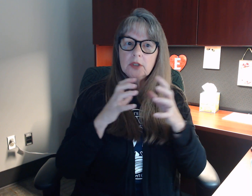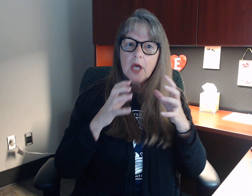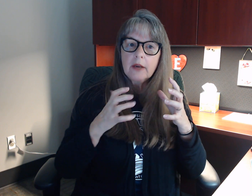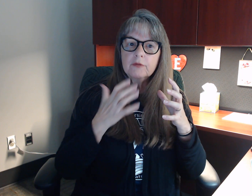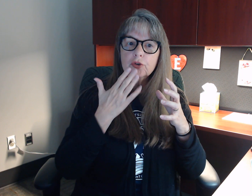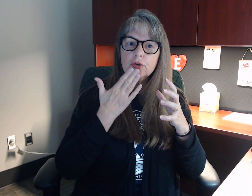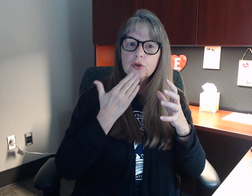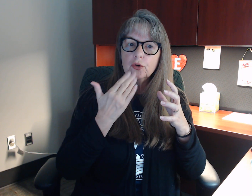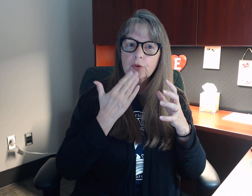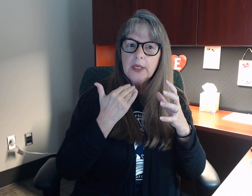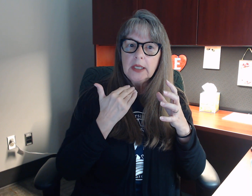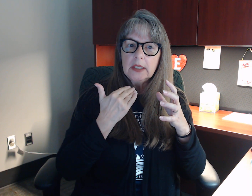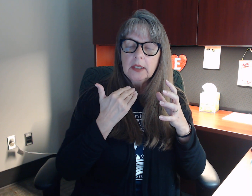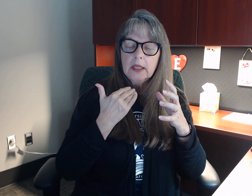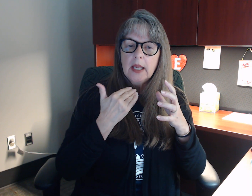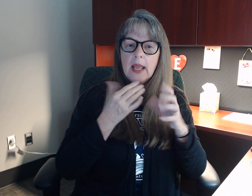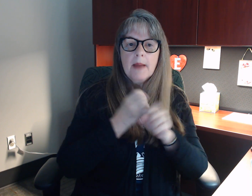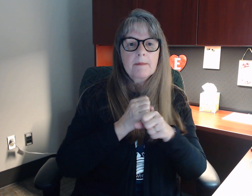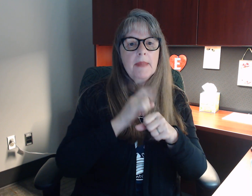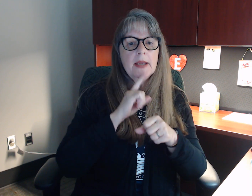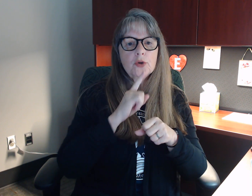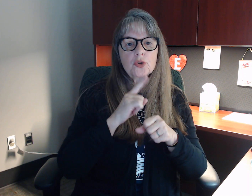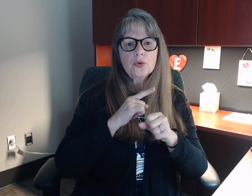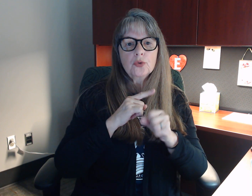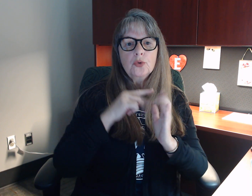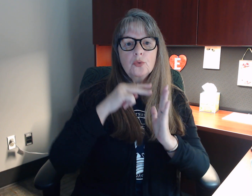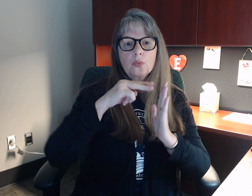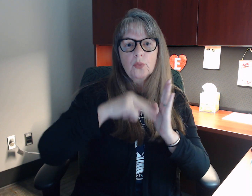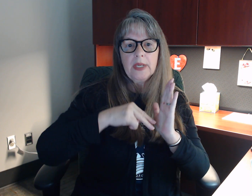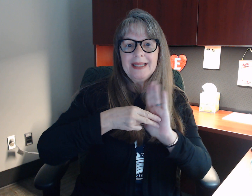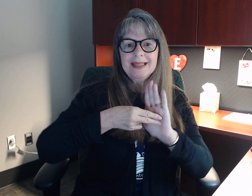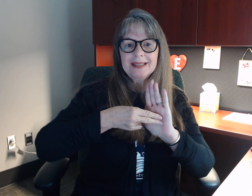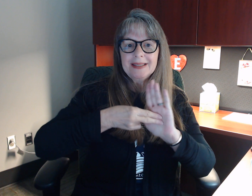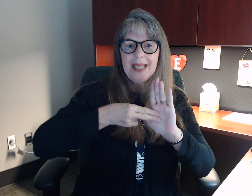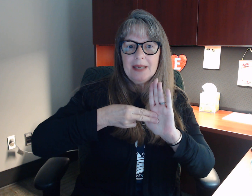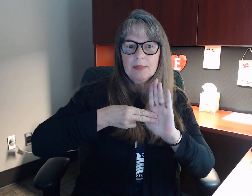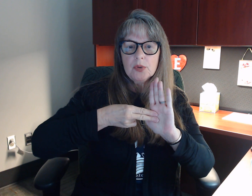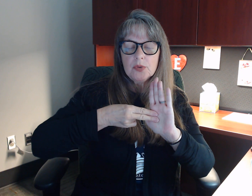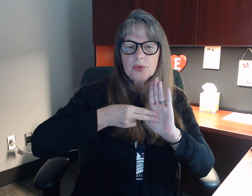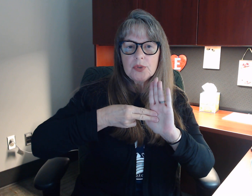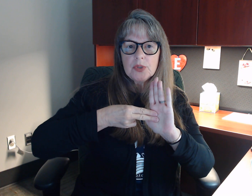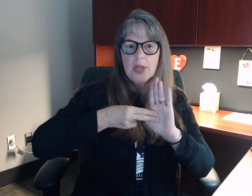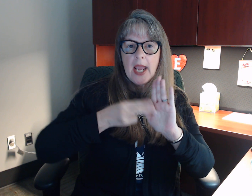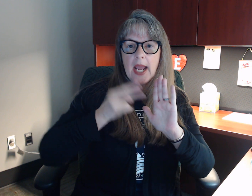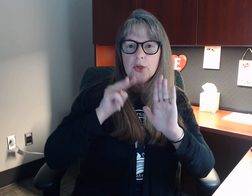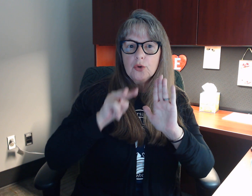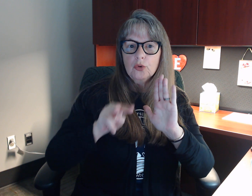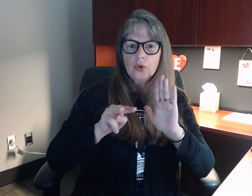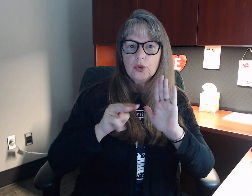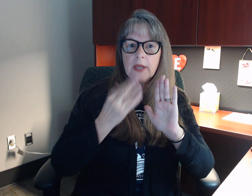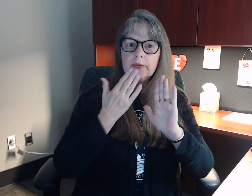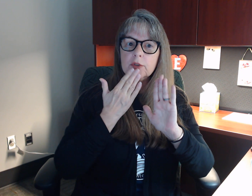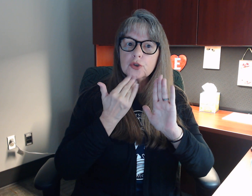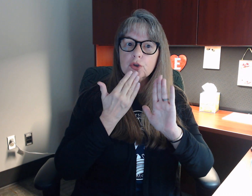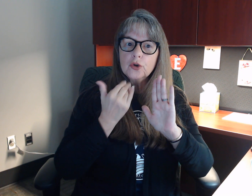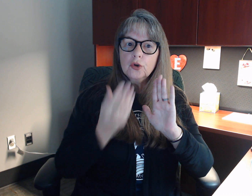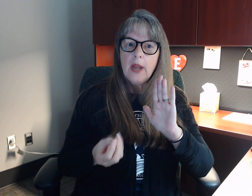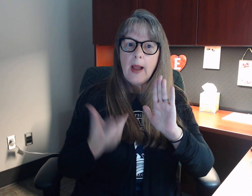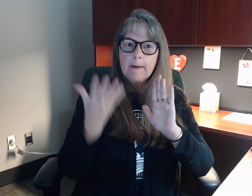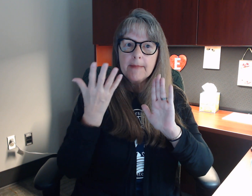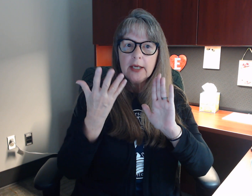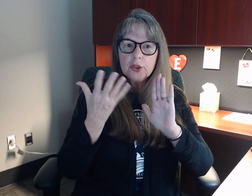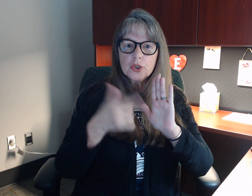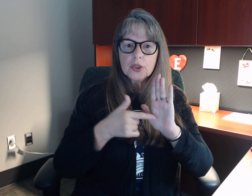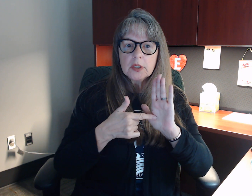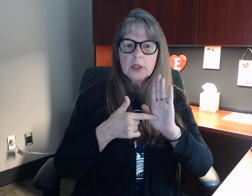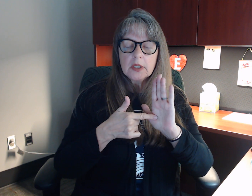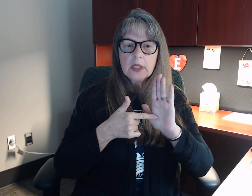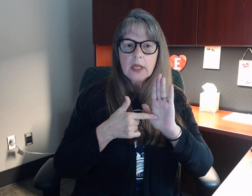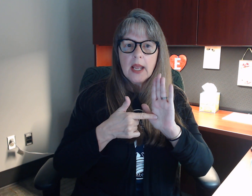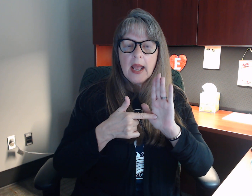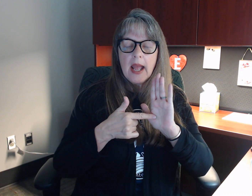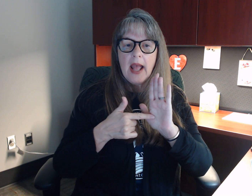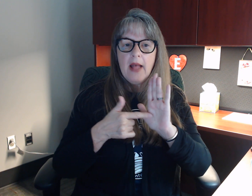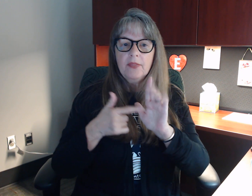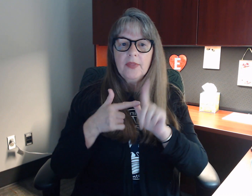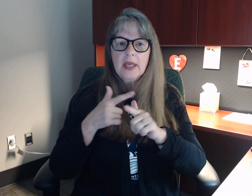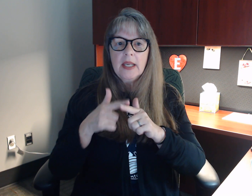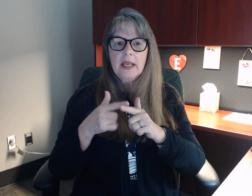of sugar in it, make sure you read the labels and you look at the sugar, how much, and then